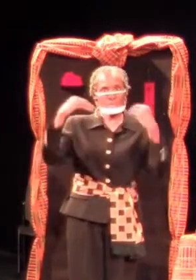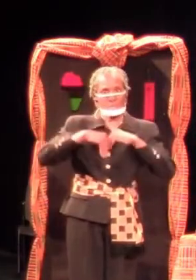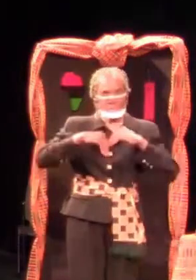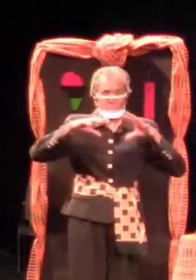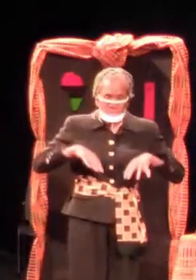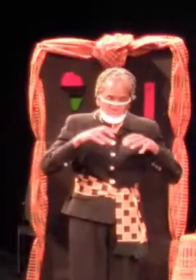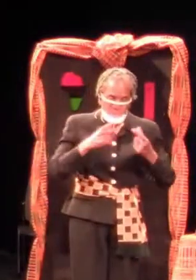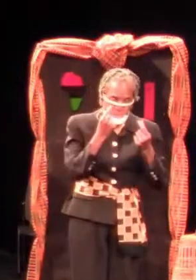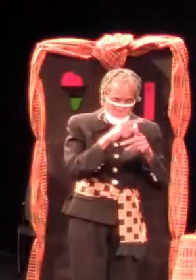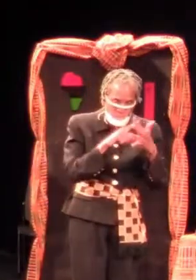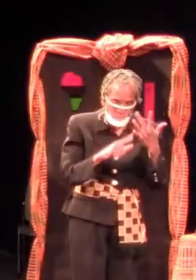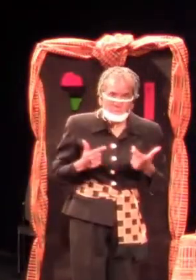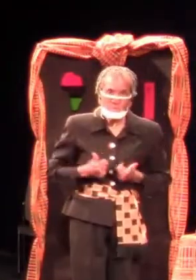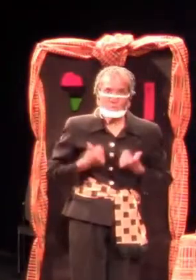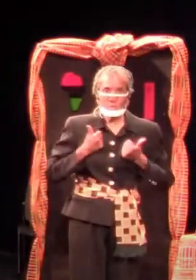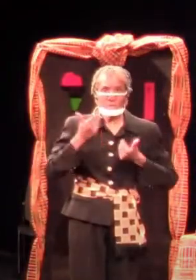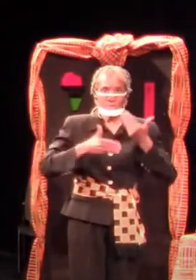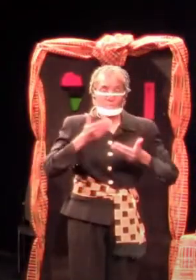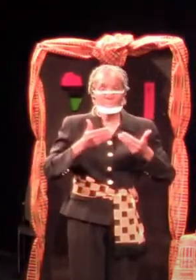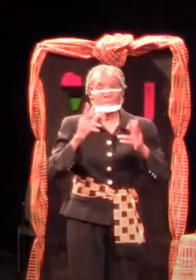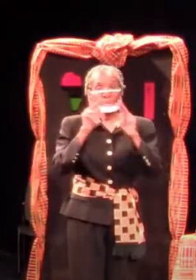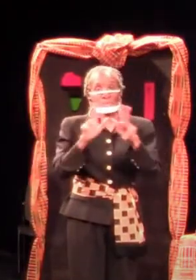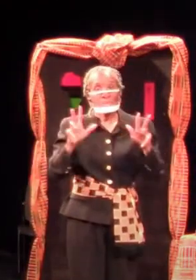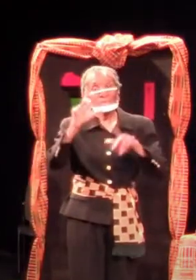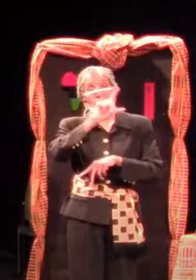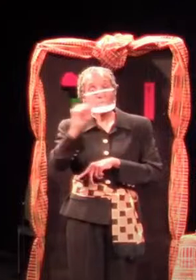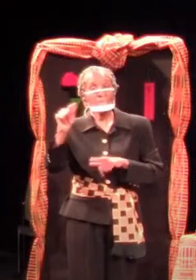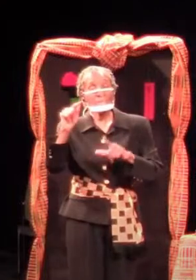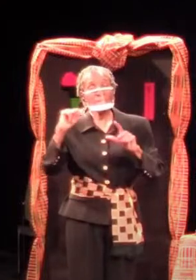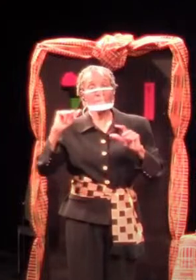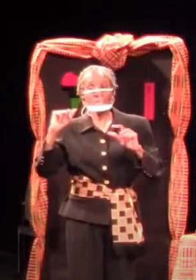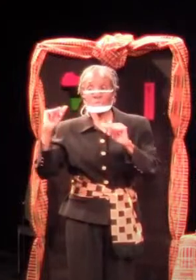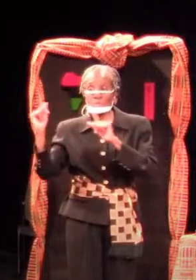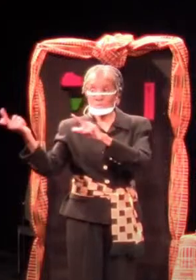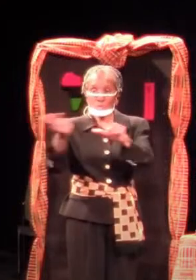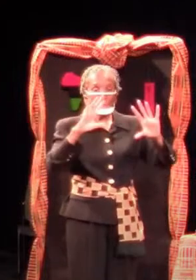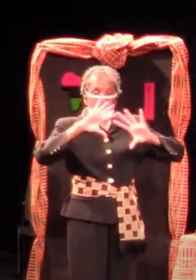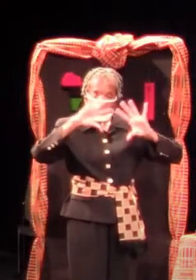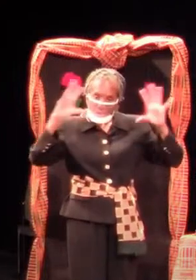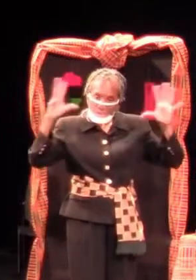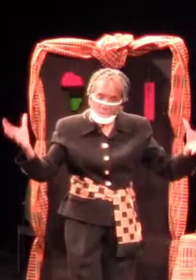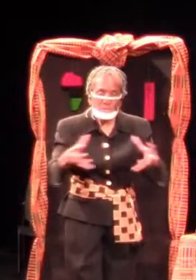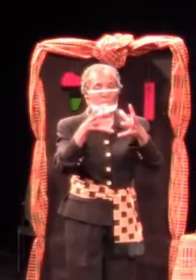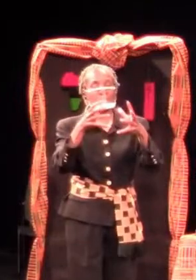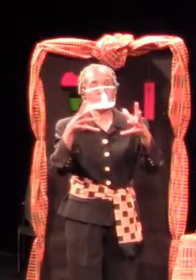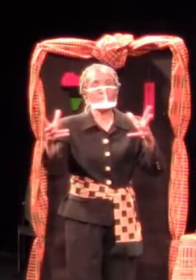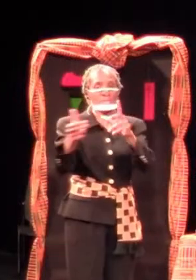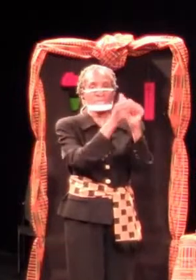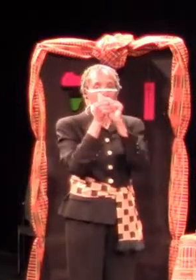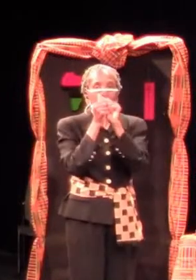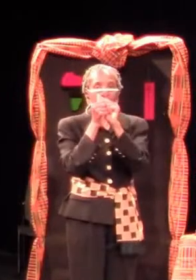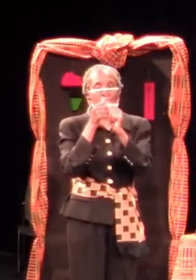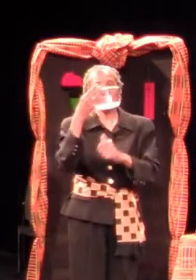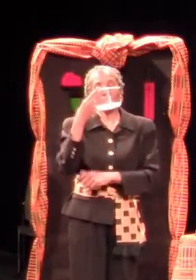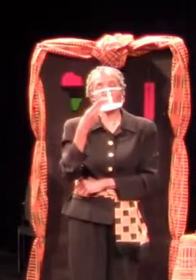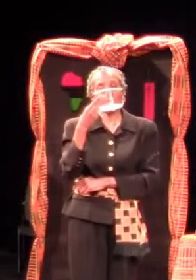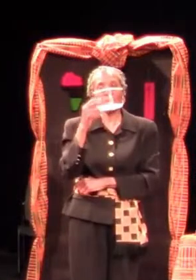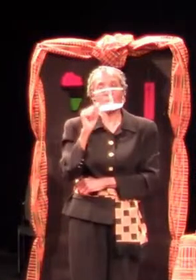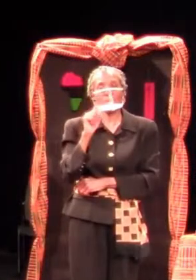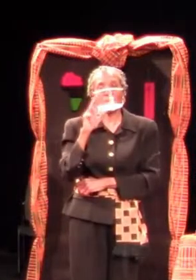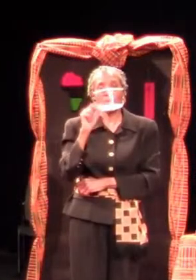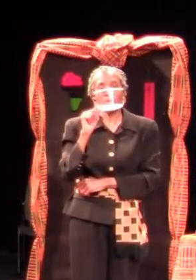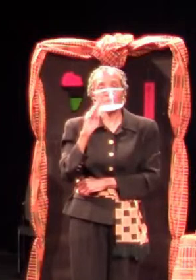Kwanzaa in 2020, now we need to pull together more than ever. Harambe